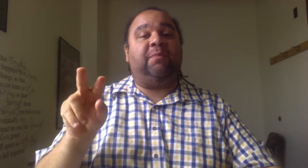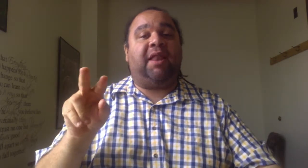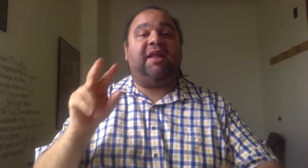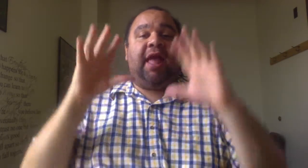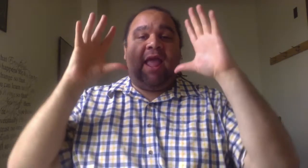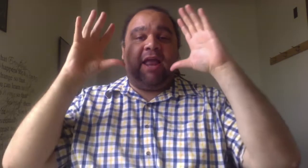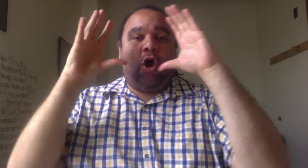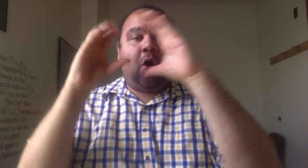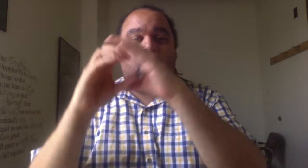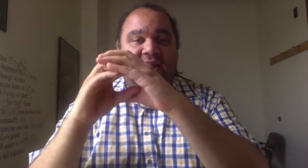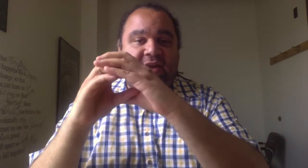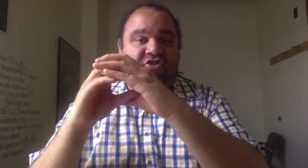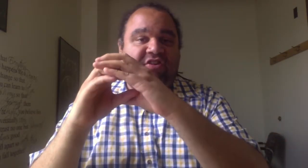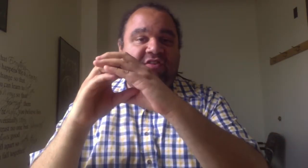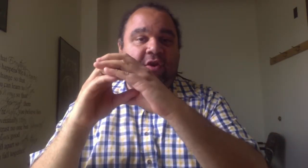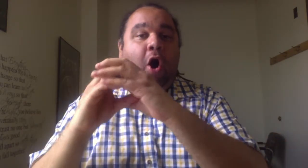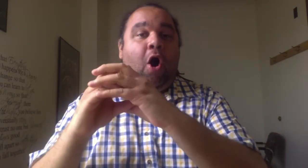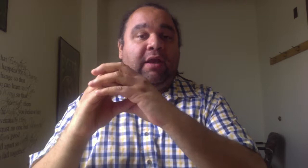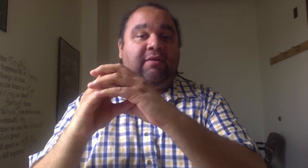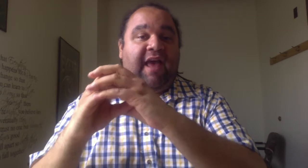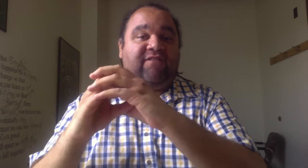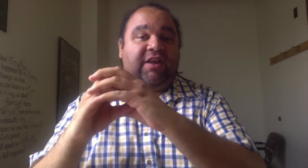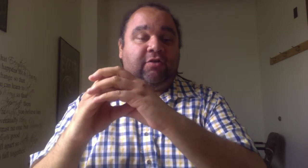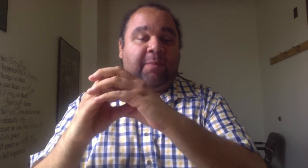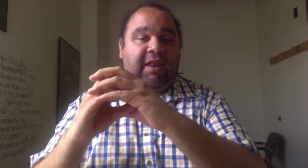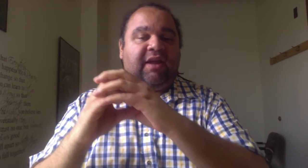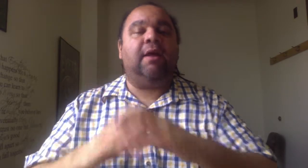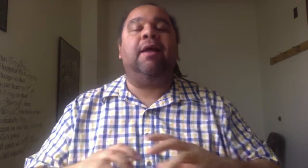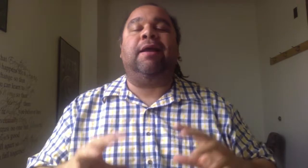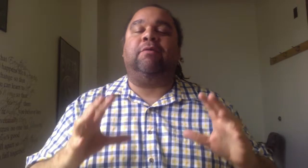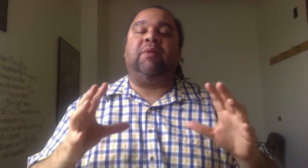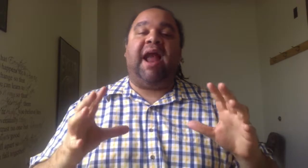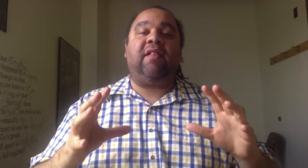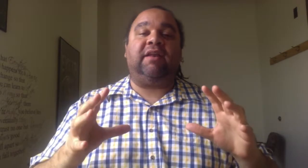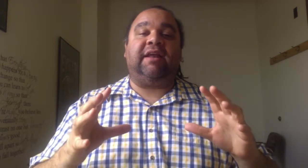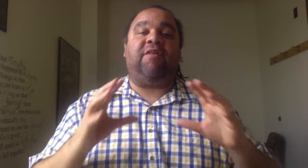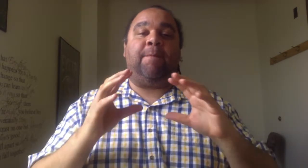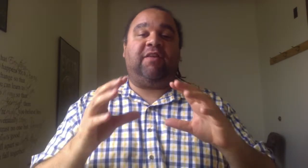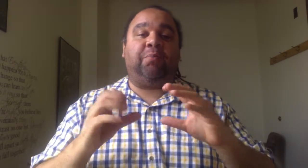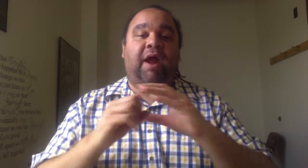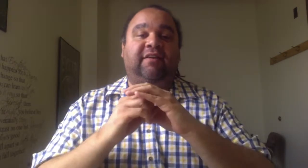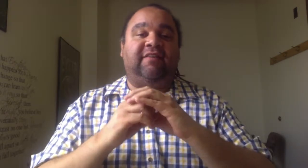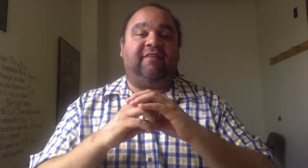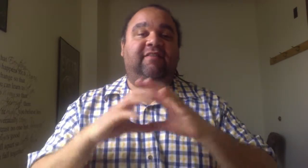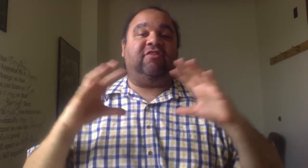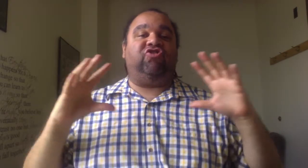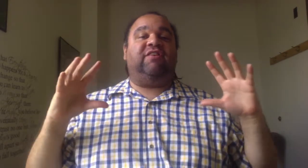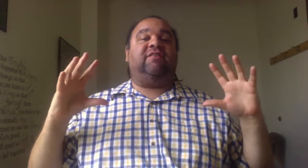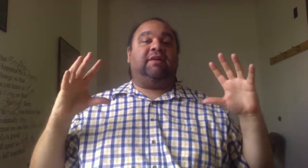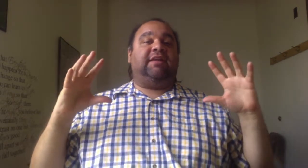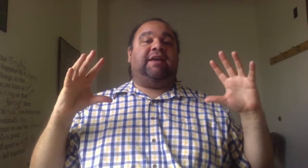fingerspelling and hone in just on that fingerspelling. In reality, the best practice is to just keep